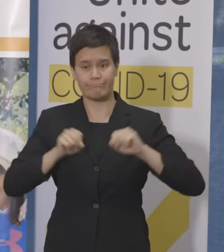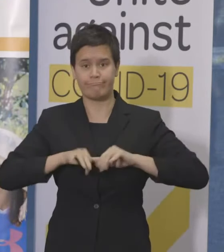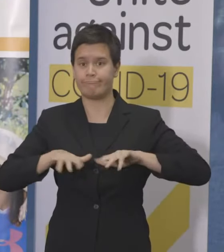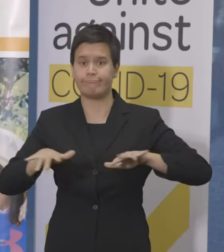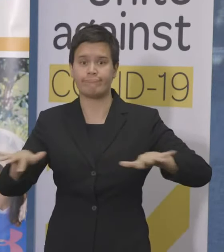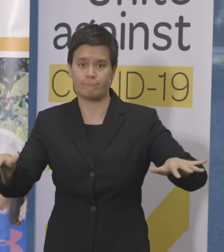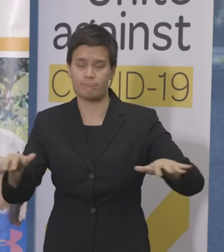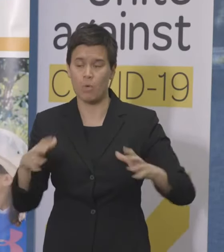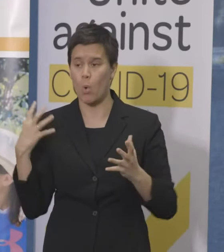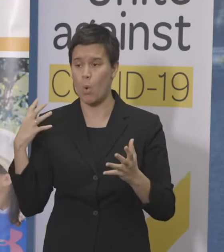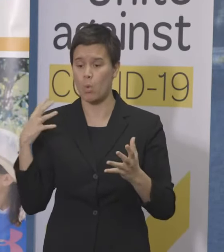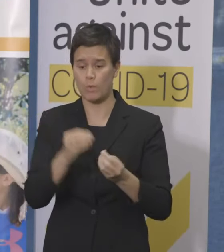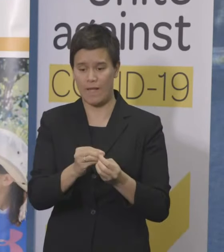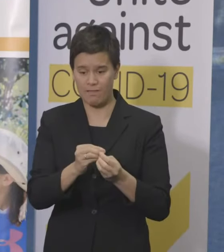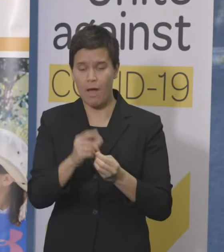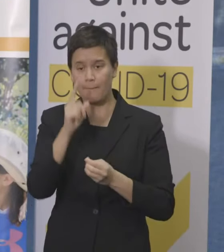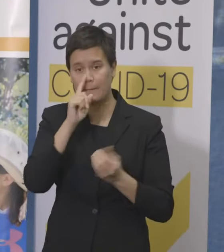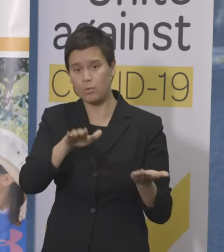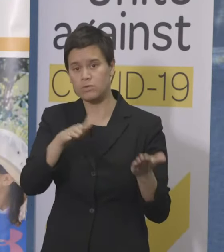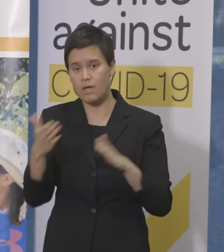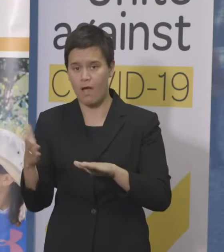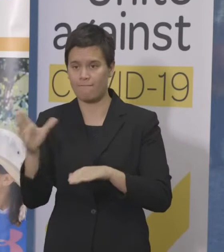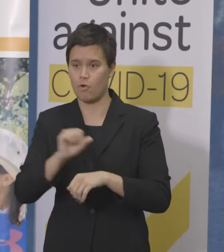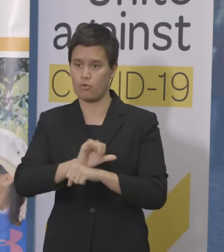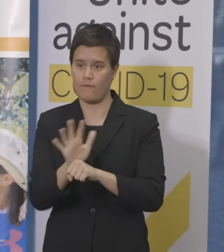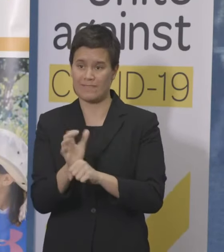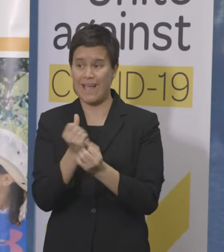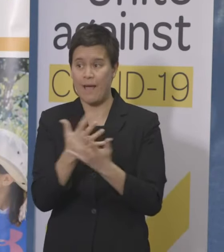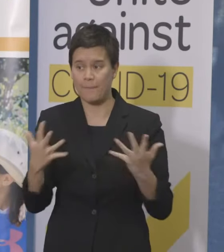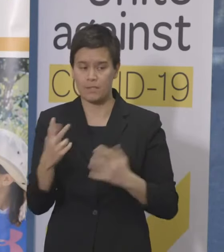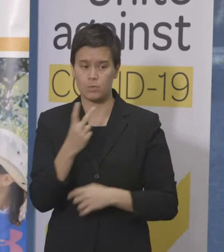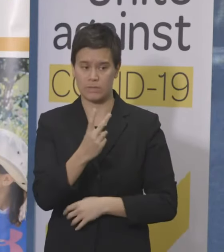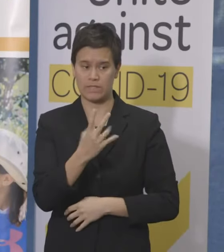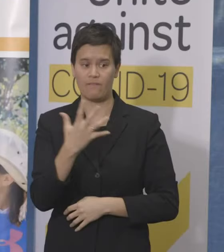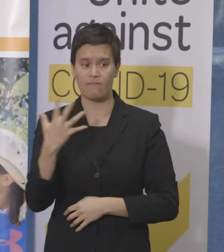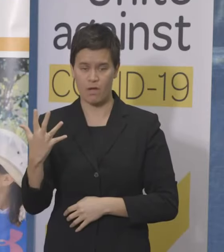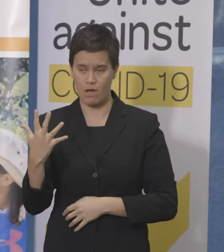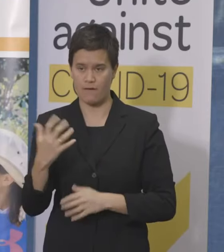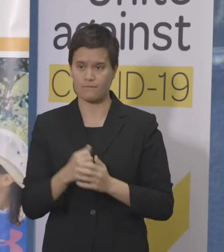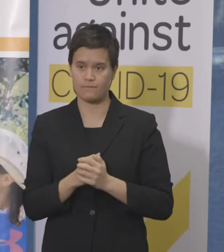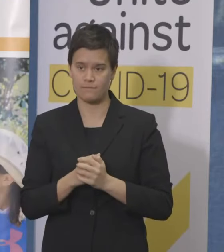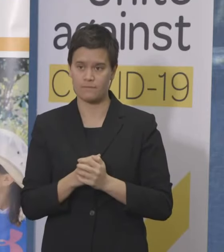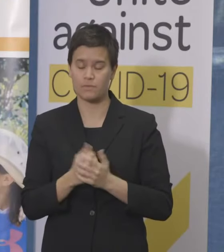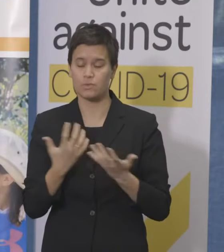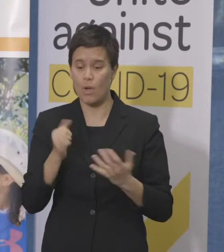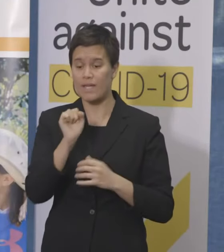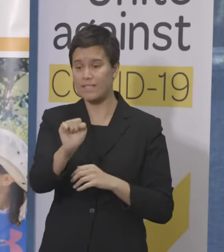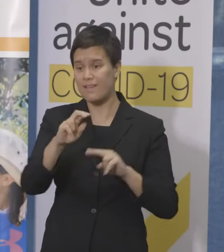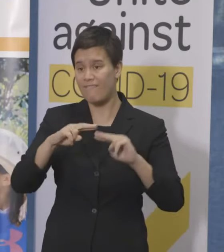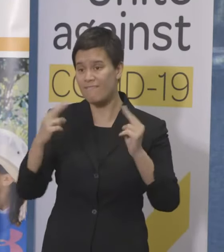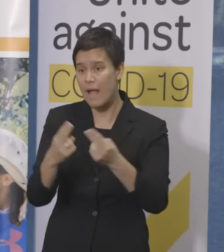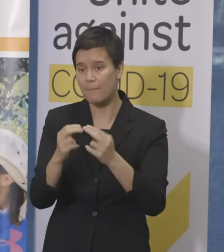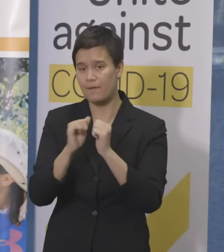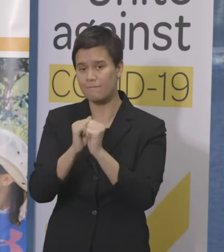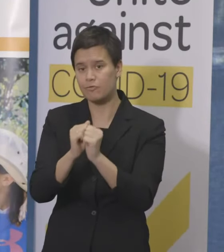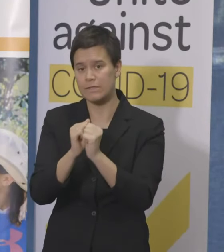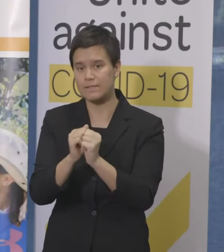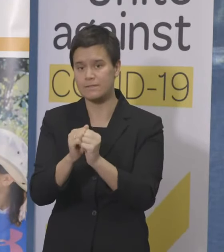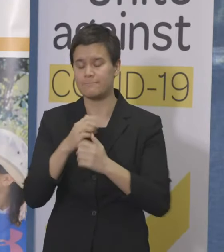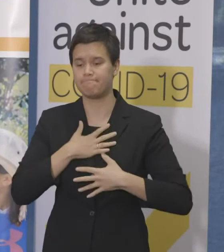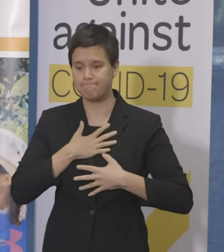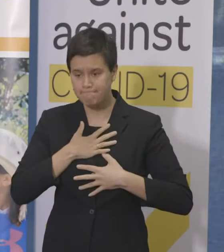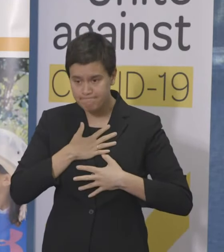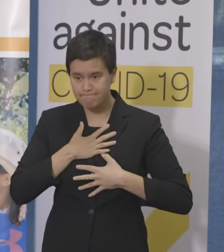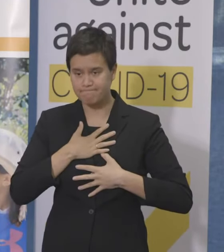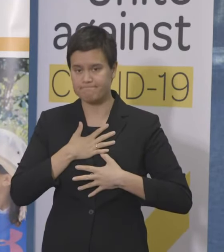related deaths in New Zealand. Our thoughts are most sincerely with this man's family and friends during a difficult time, and also